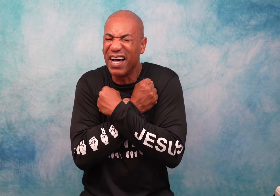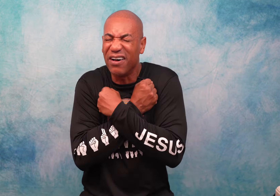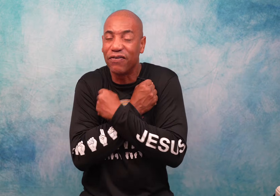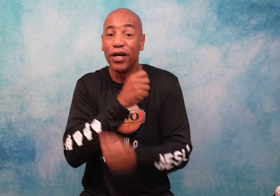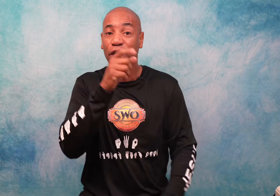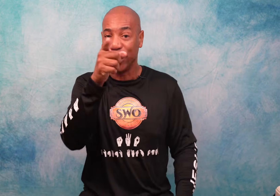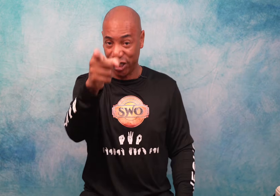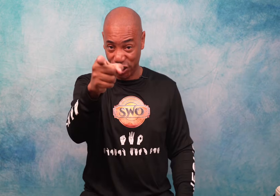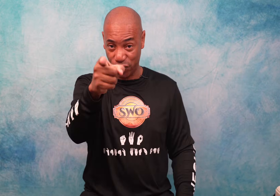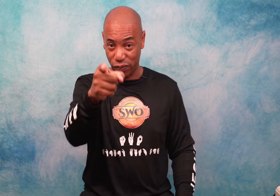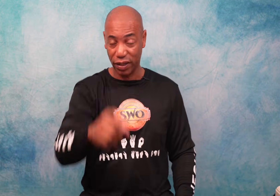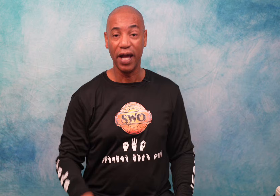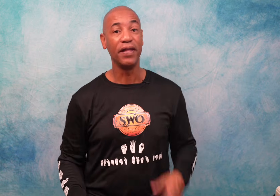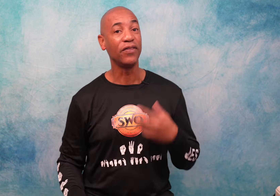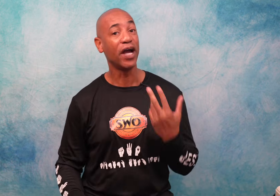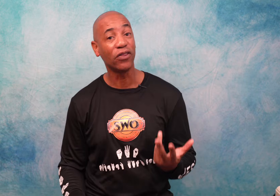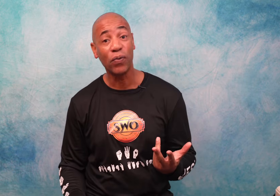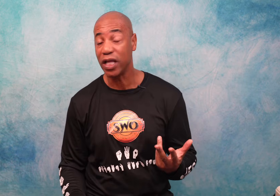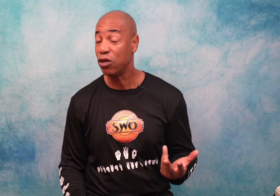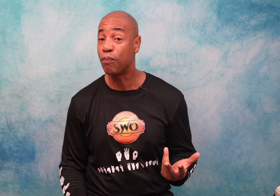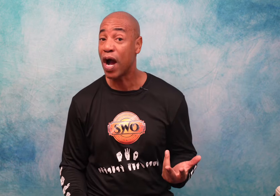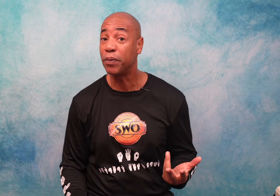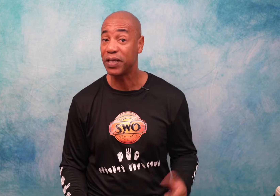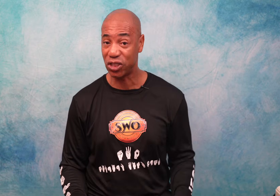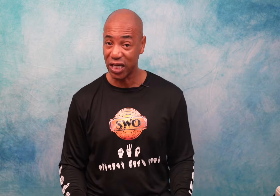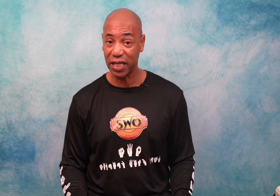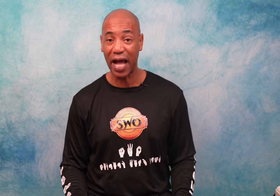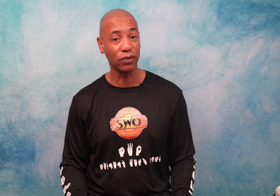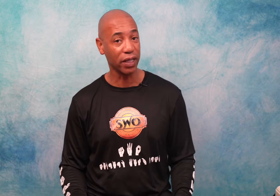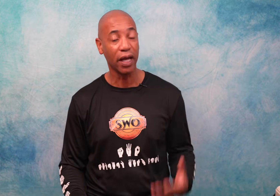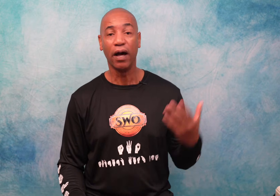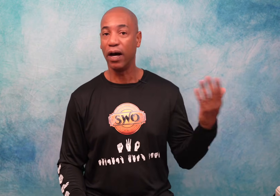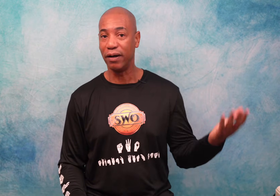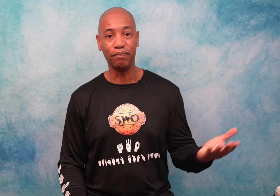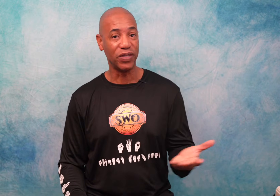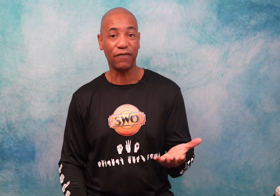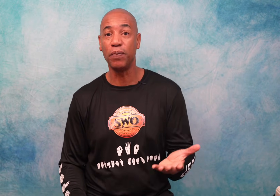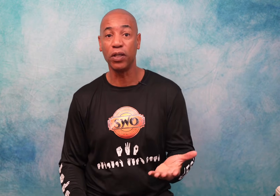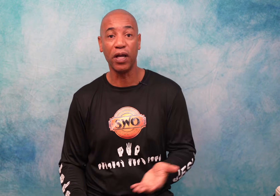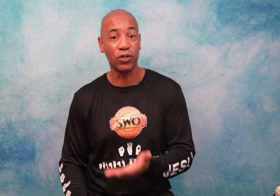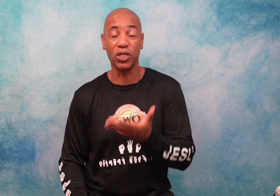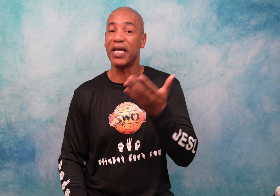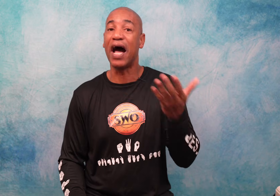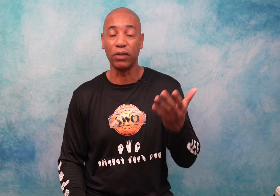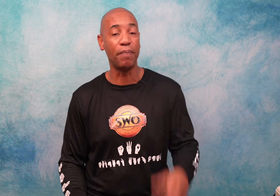love you. Now, the other way that you've probably seen it out in the deaf community or just out and about